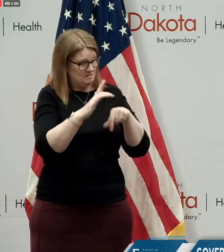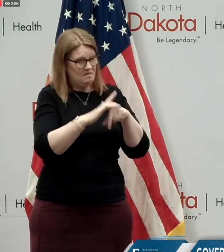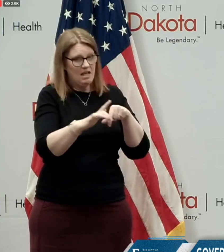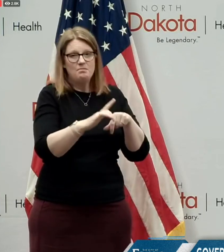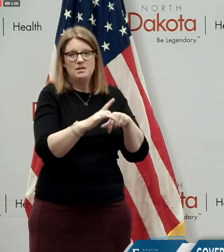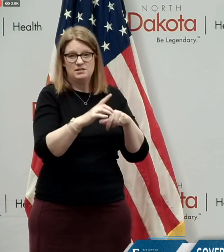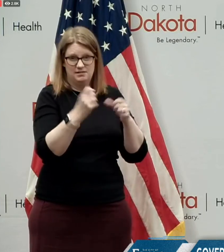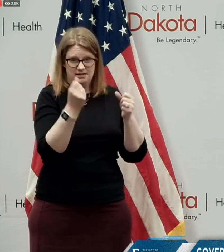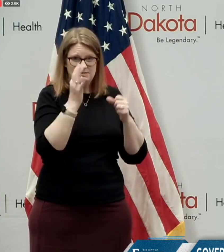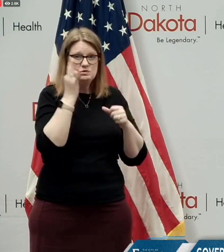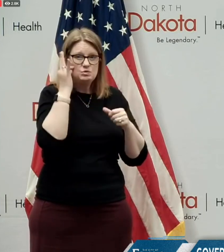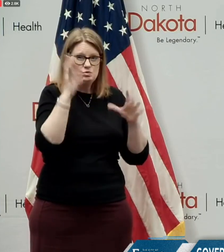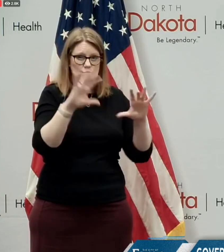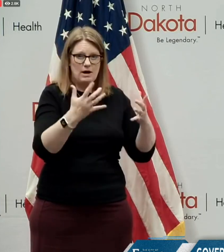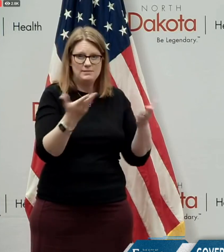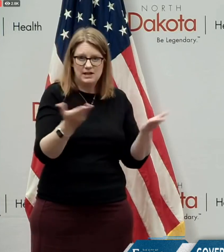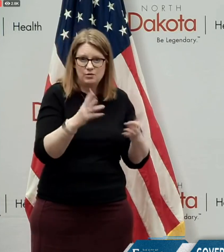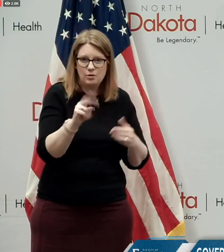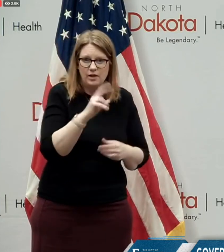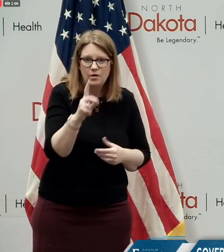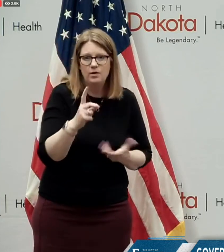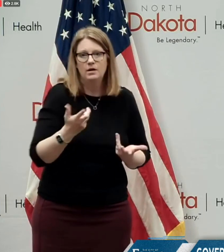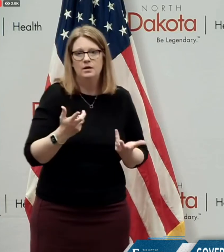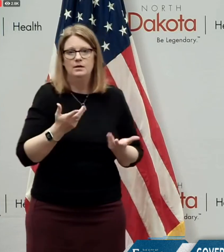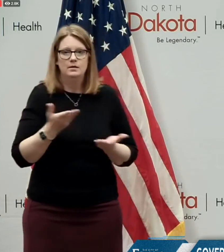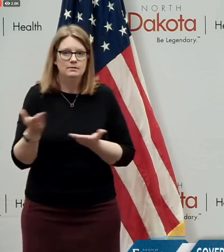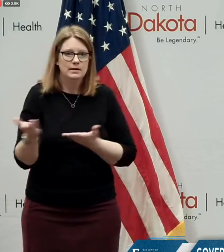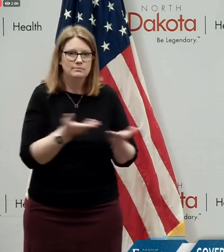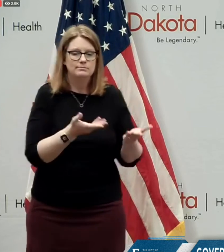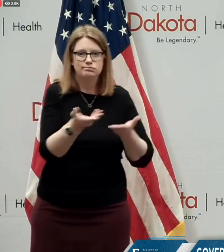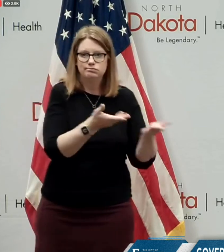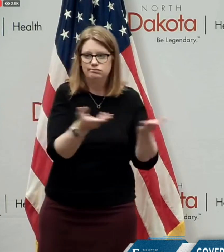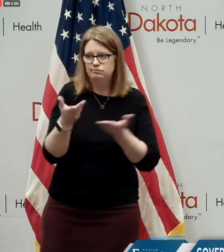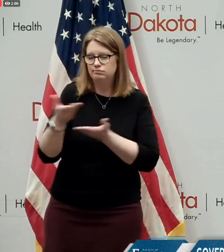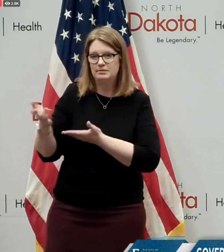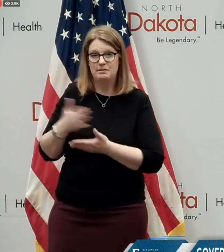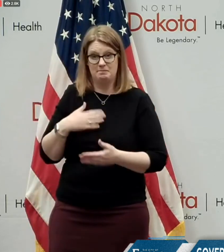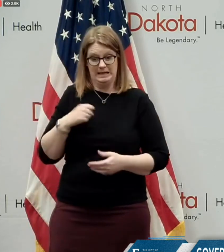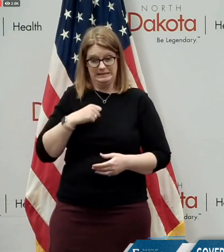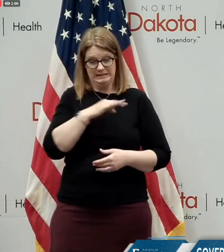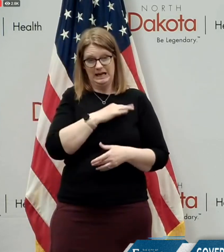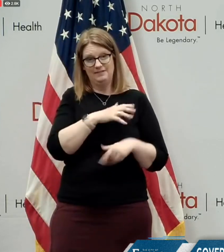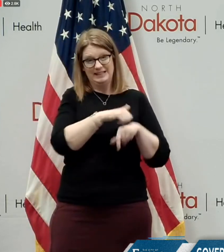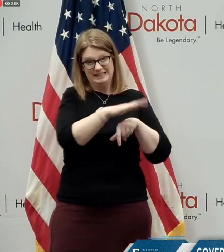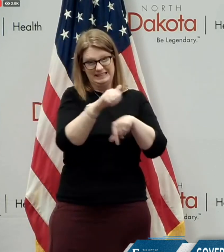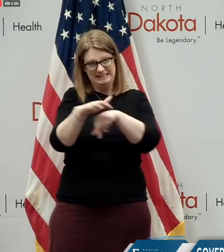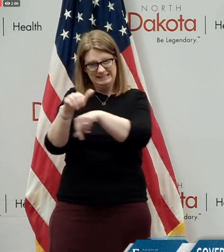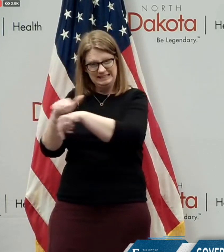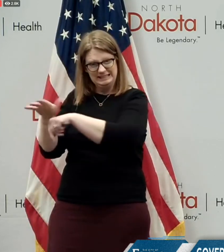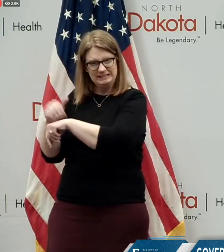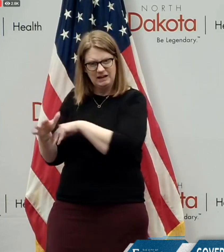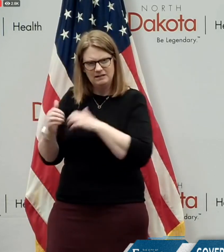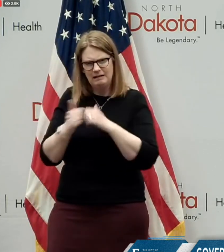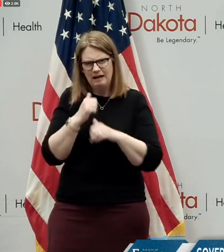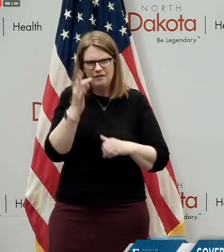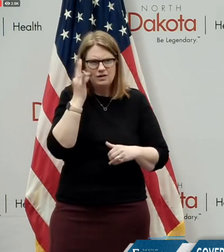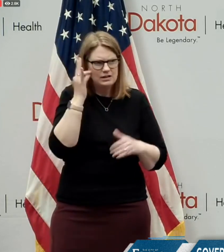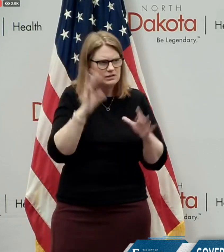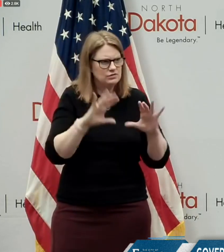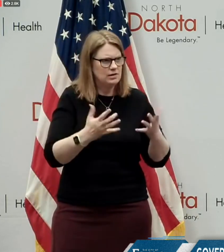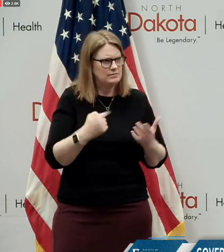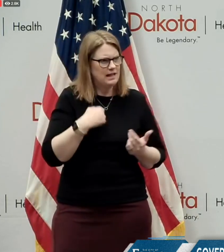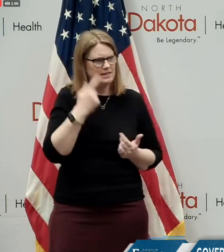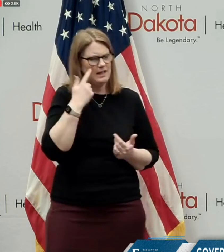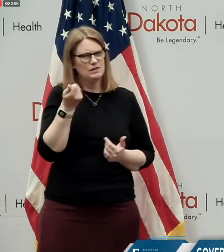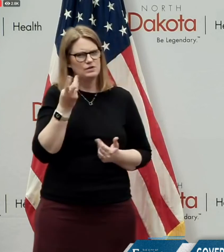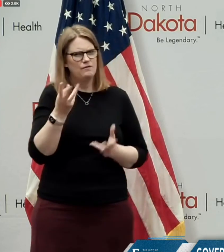asked. We make weekly deliveries from my office. My staff has made multiple deliveries to every tribe, and I think we have a few more pending, as the